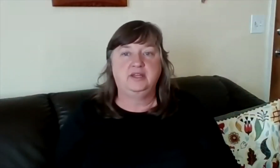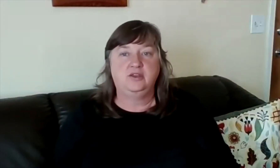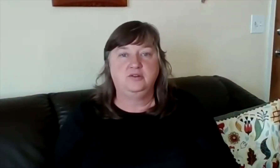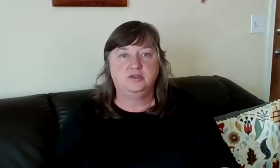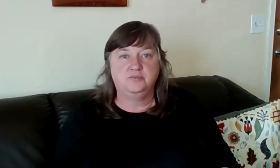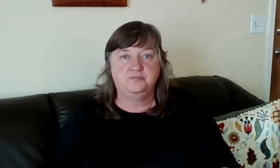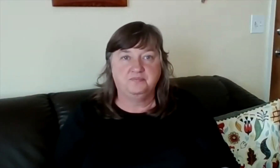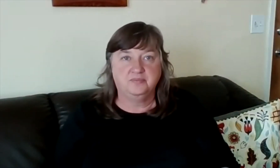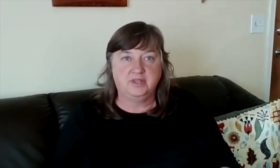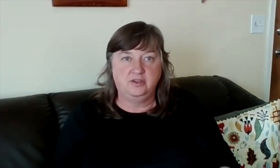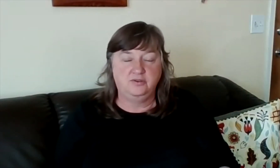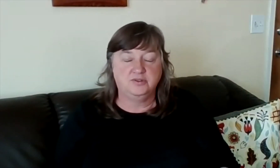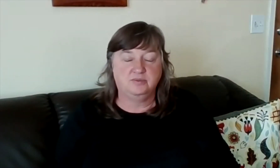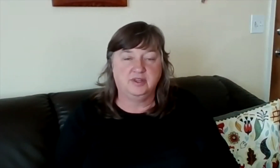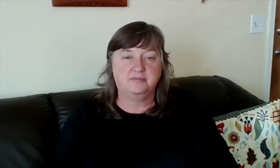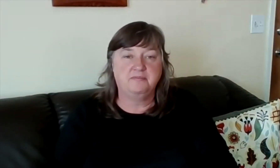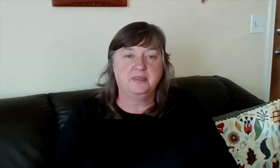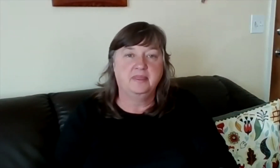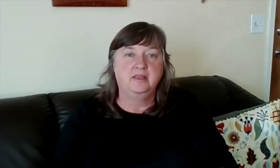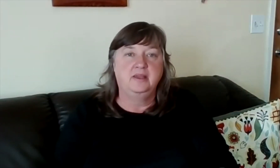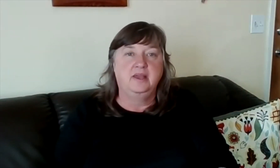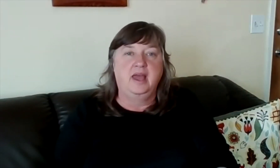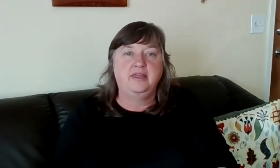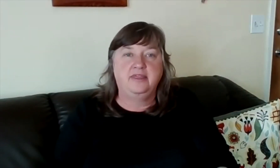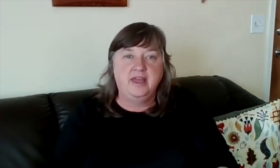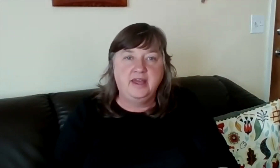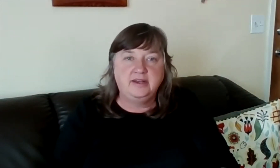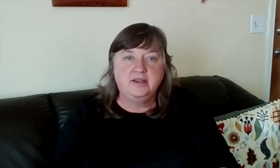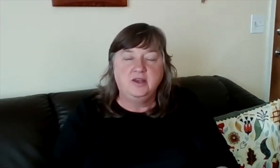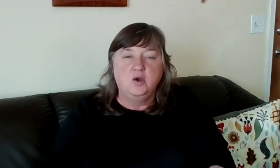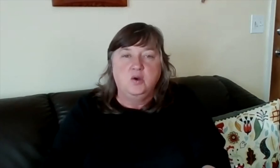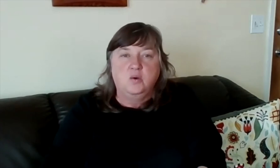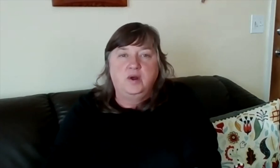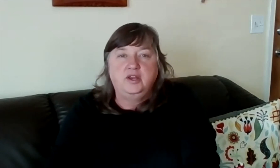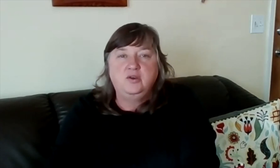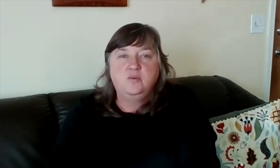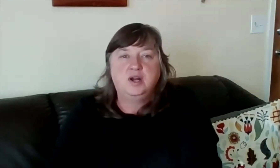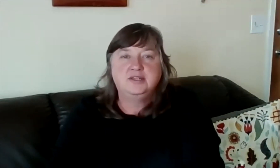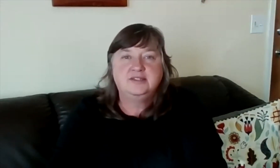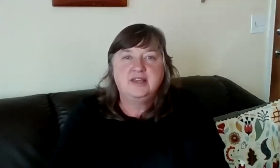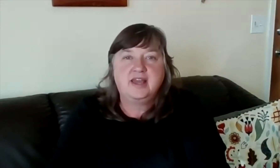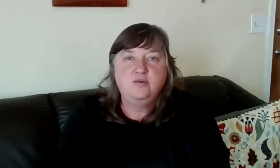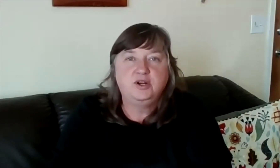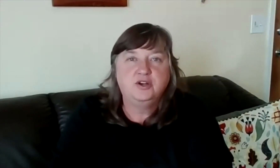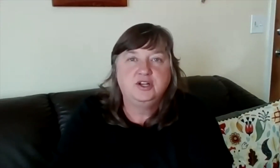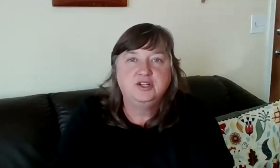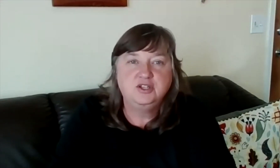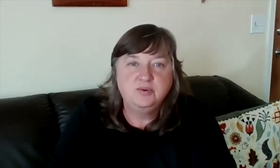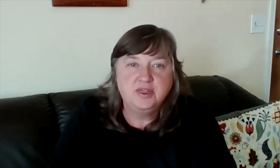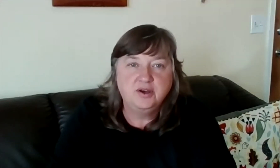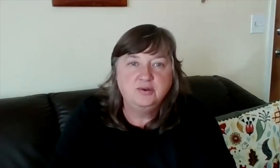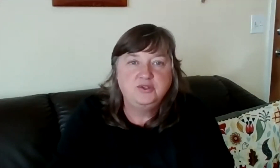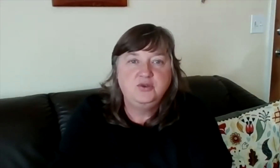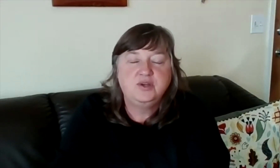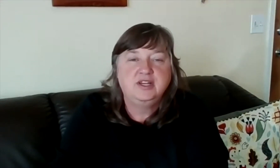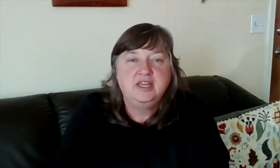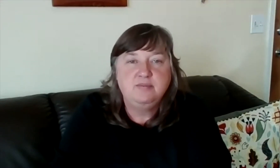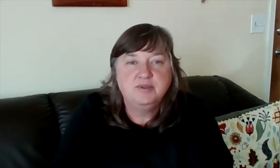you use it with. And then when you want to say what you're going to do with those, you can keep those